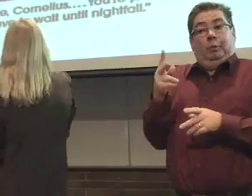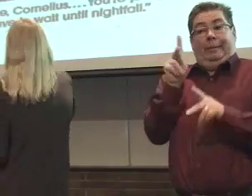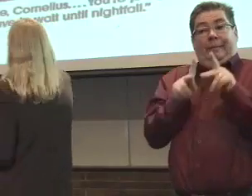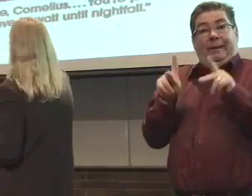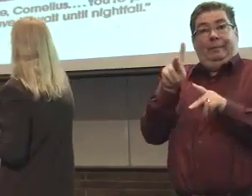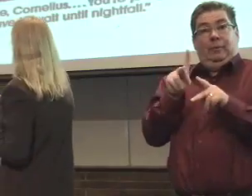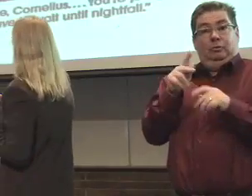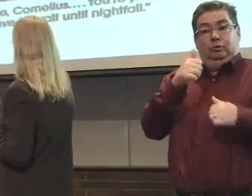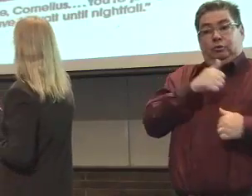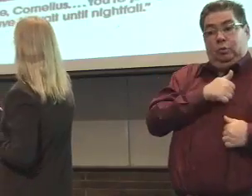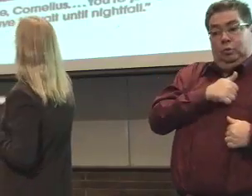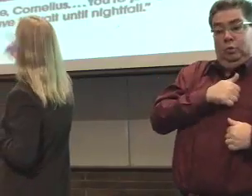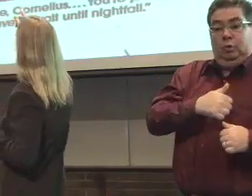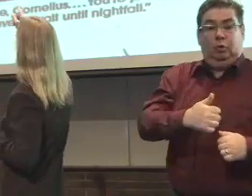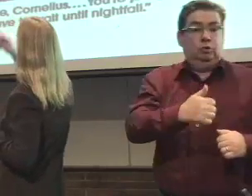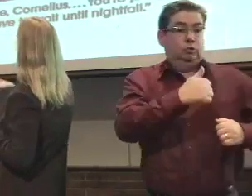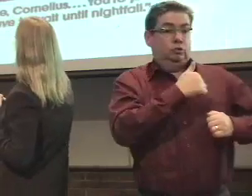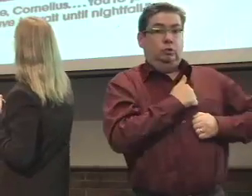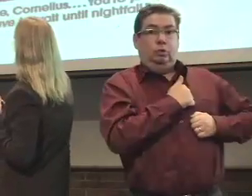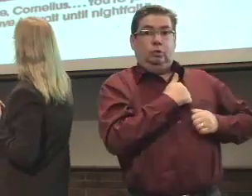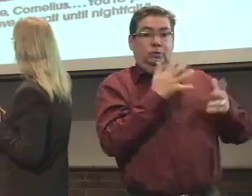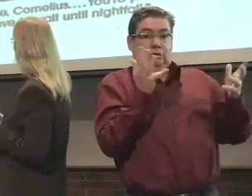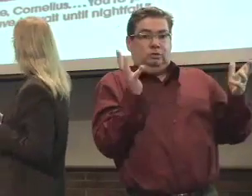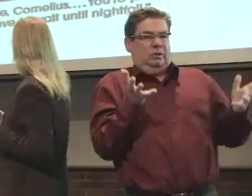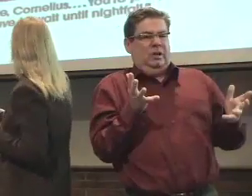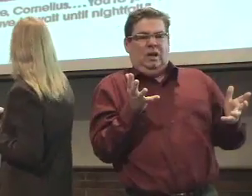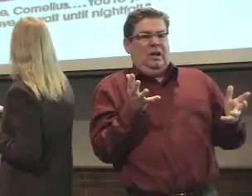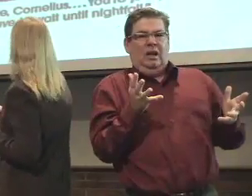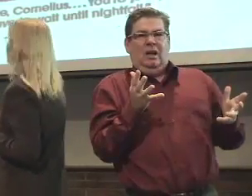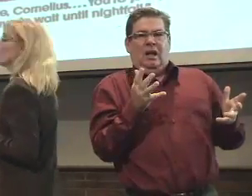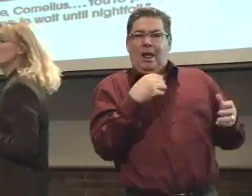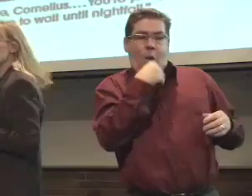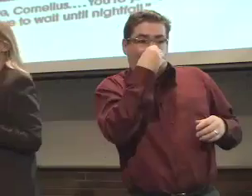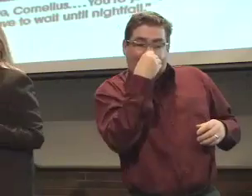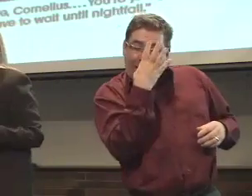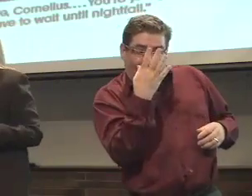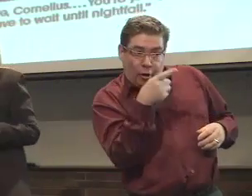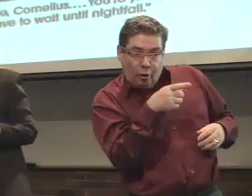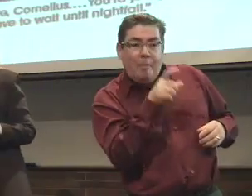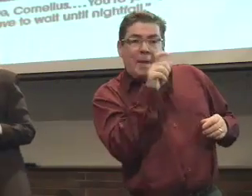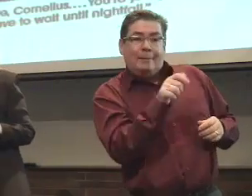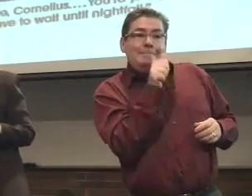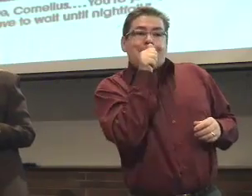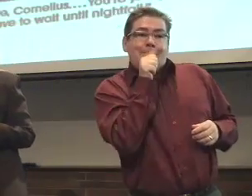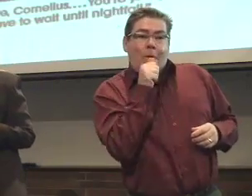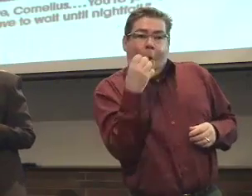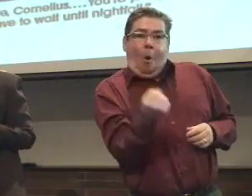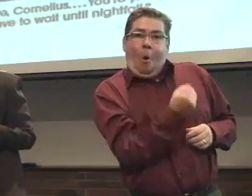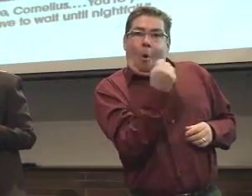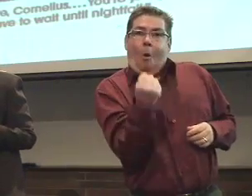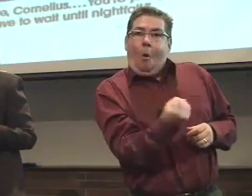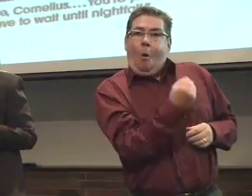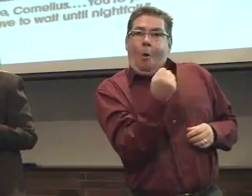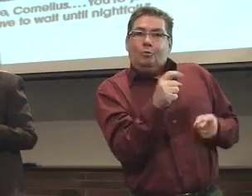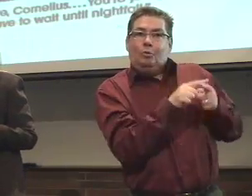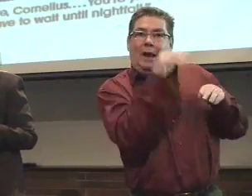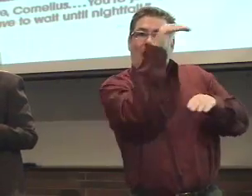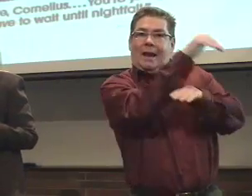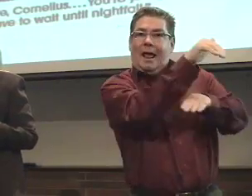says, one guy is saying, inside there, I don't care for English, you're just going to have to wait until nightfall. What does he